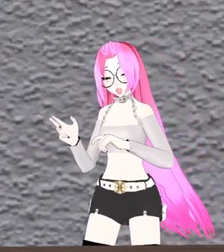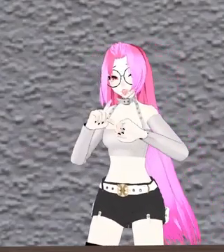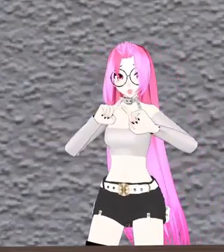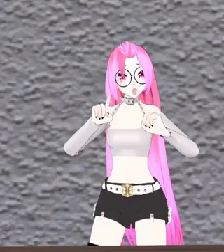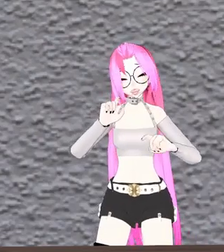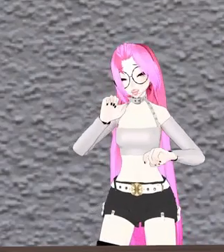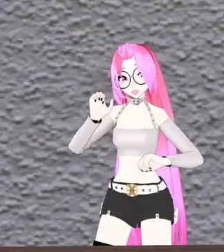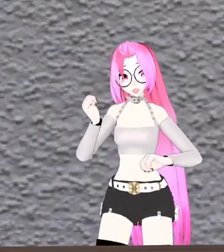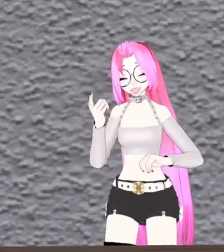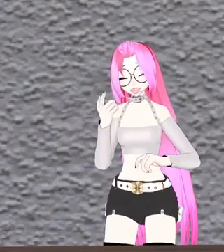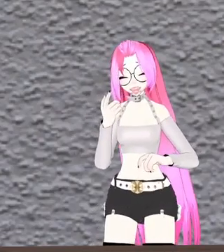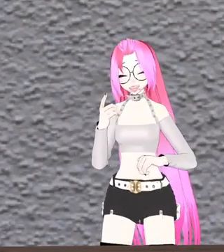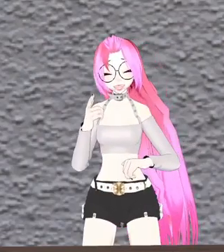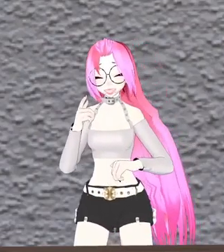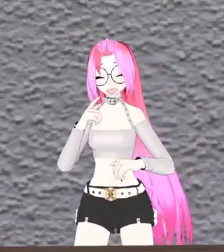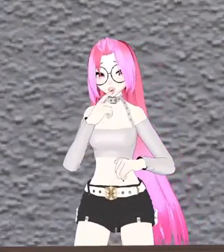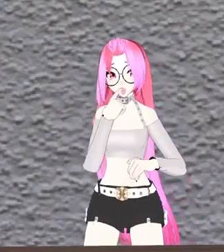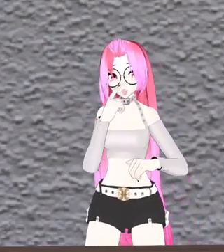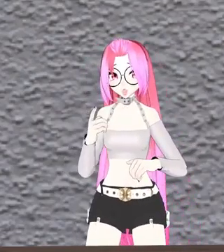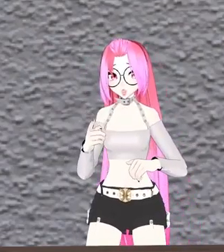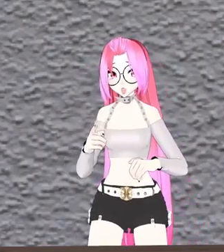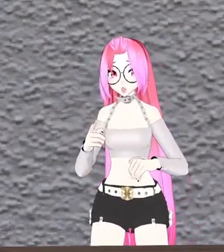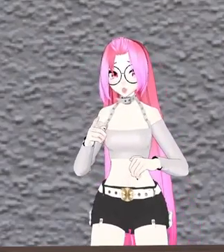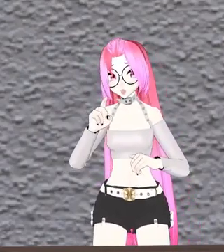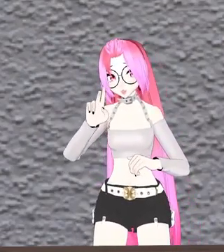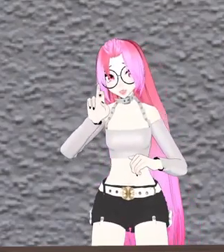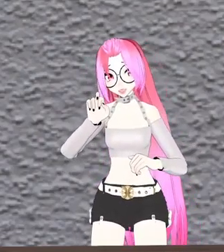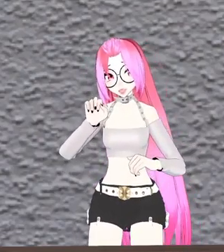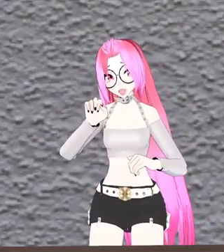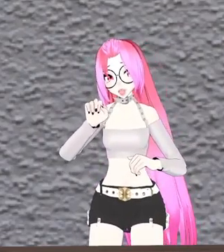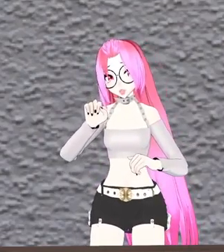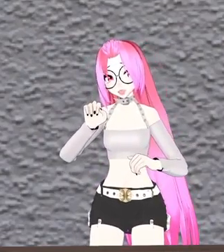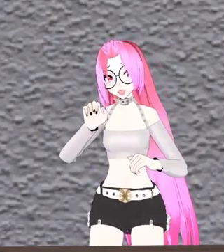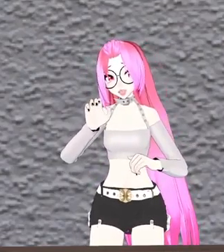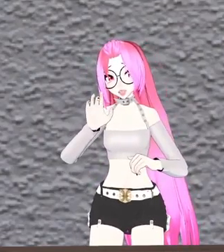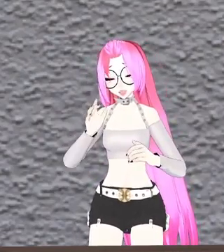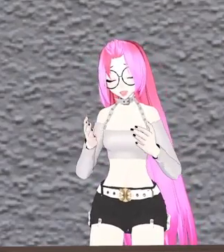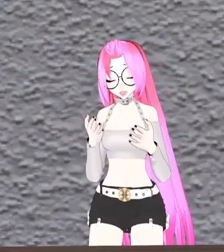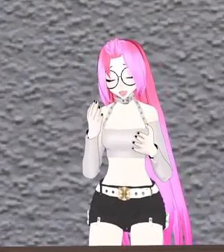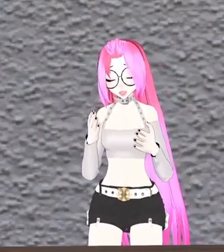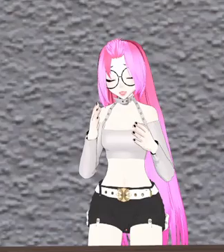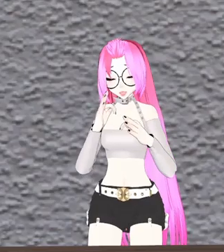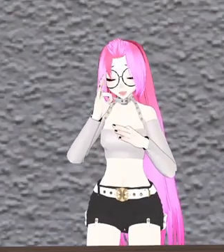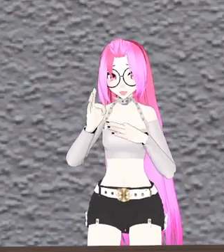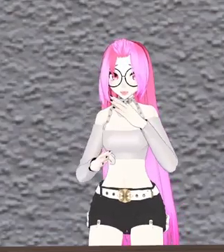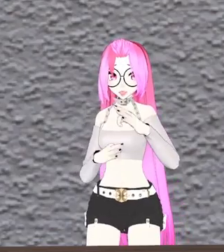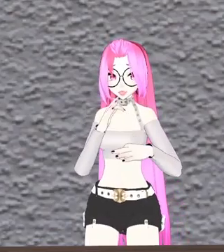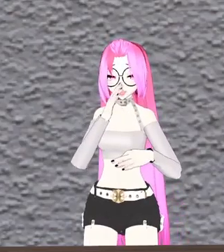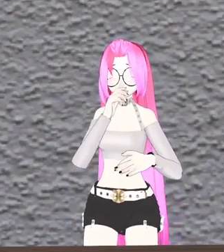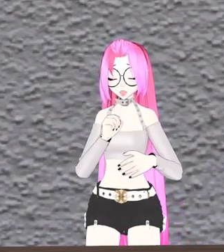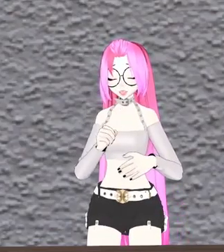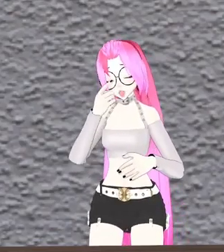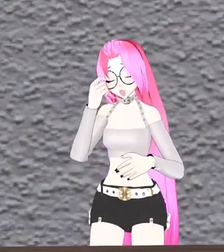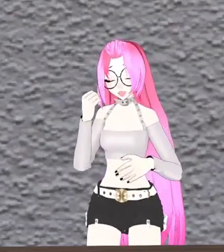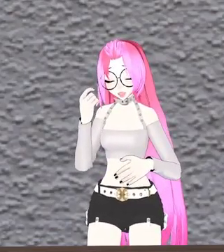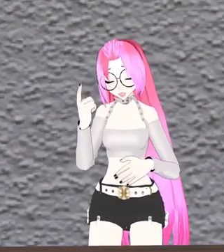life. But in any other case, I'm going to say no, it's going to be a matter of replacing the old one, because